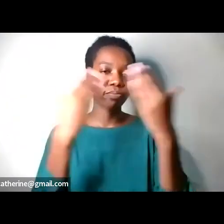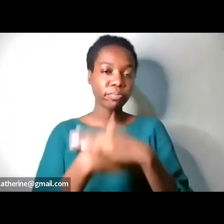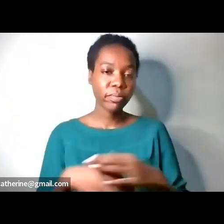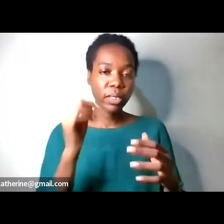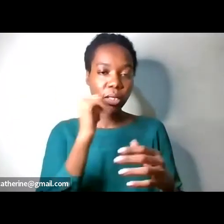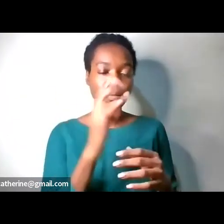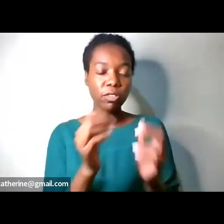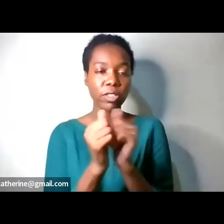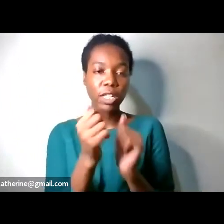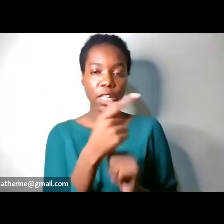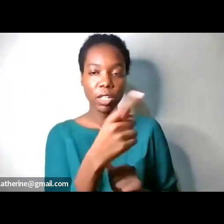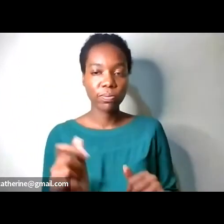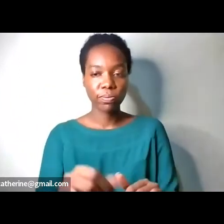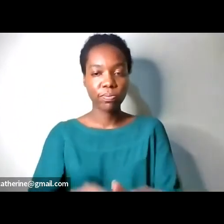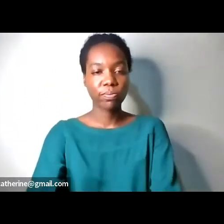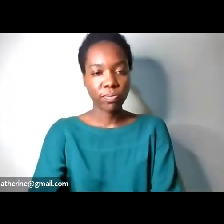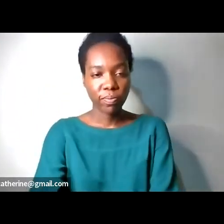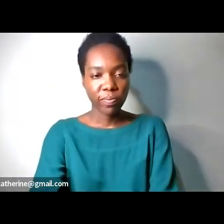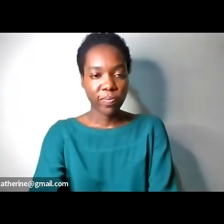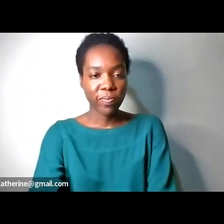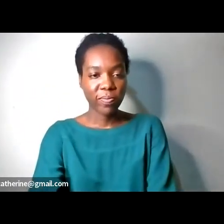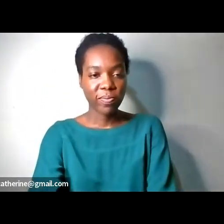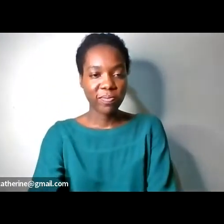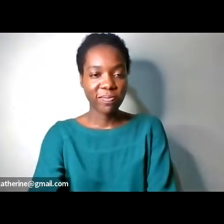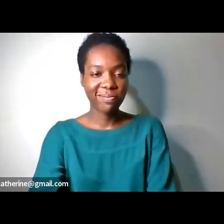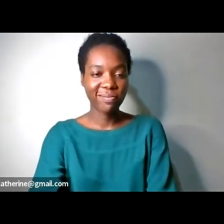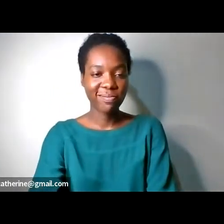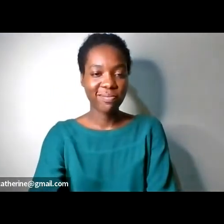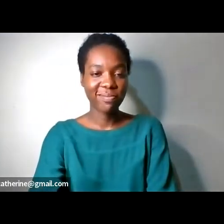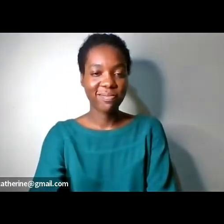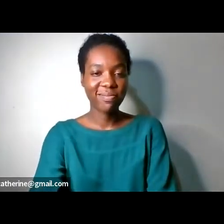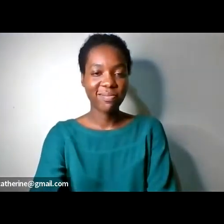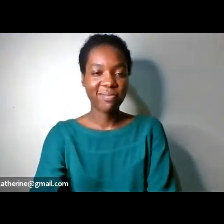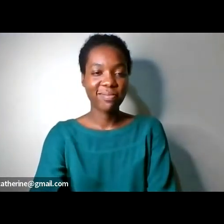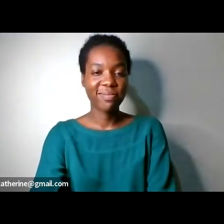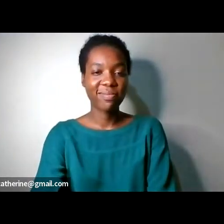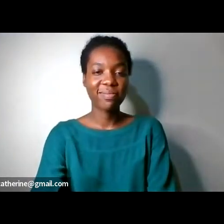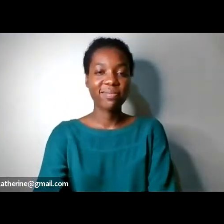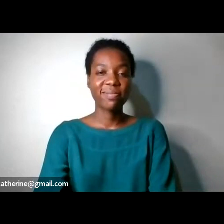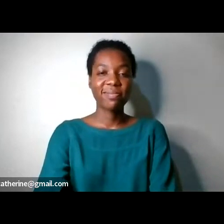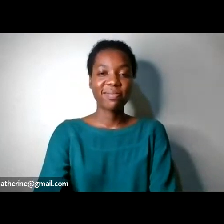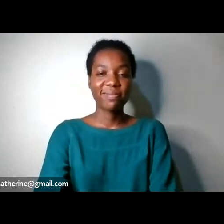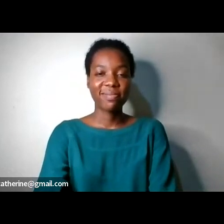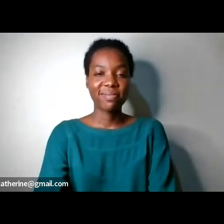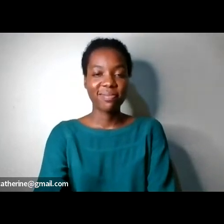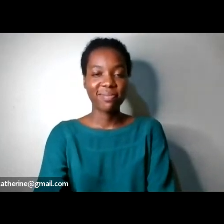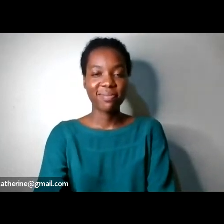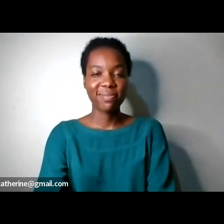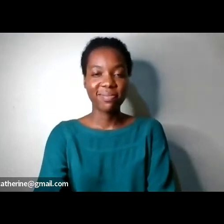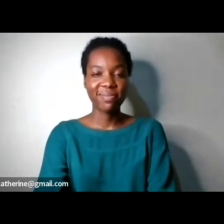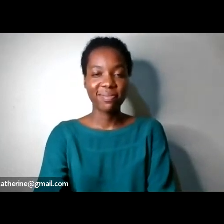you. Yes, please go and take space as given for but you can take tea and listen to music.